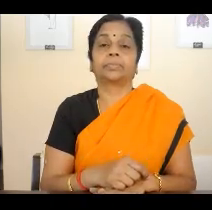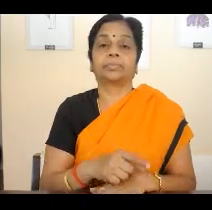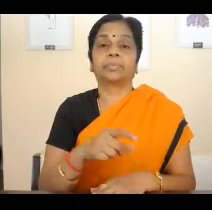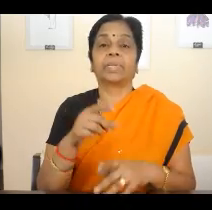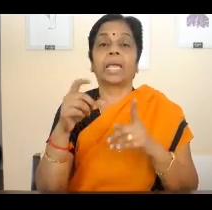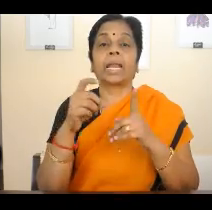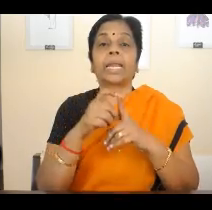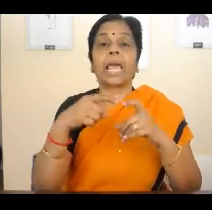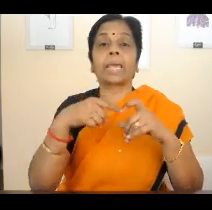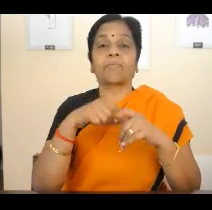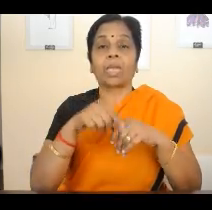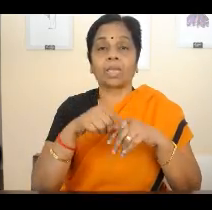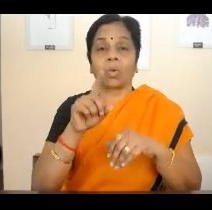diabetes type 1,